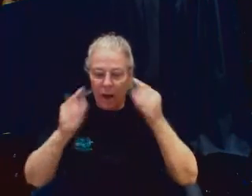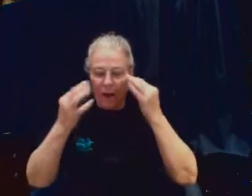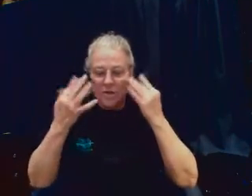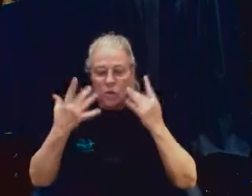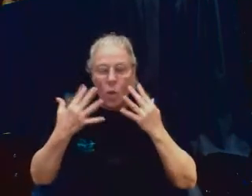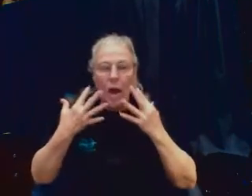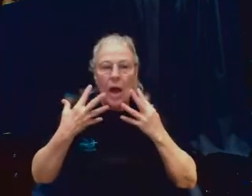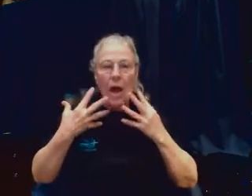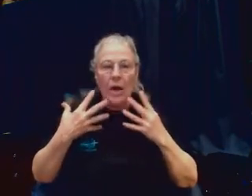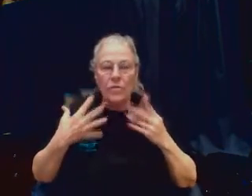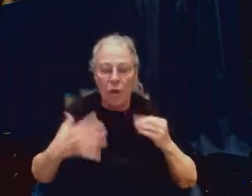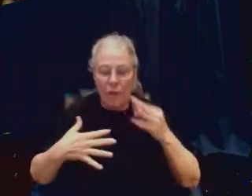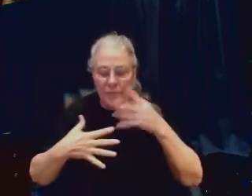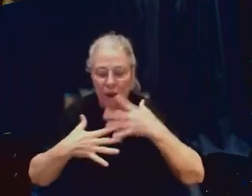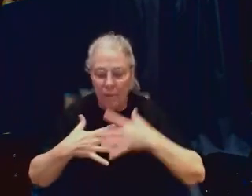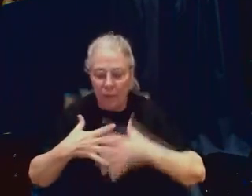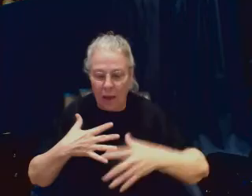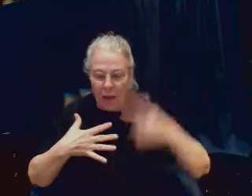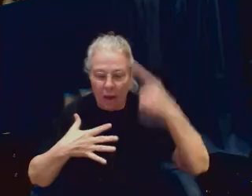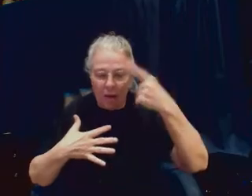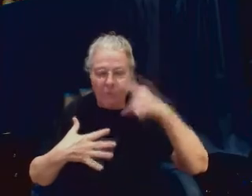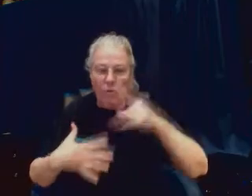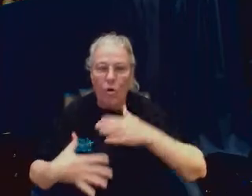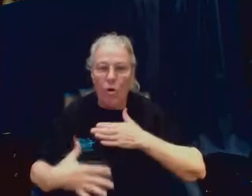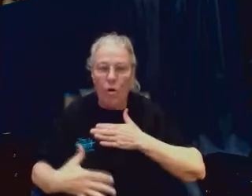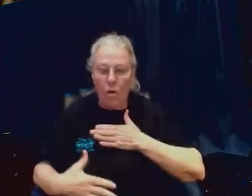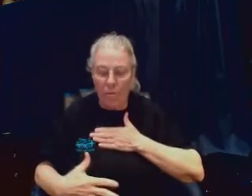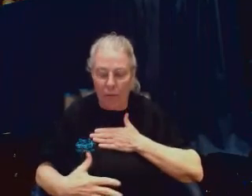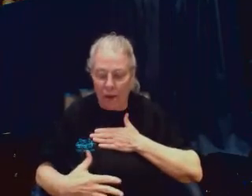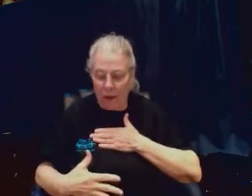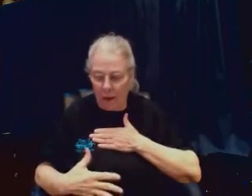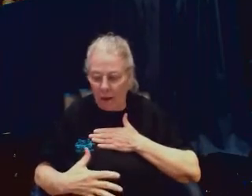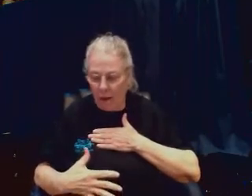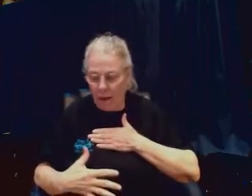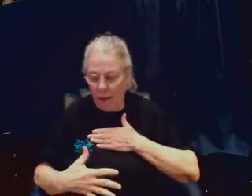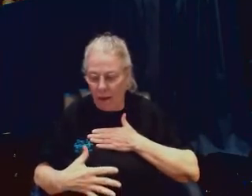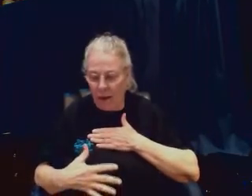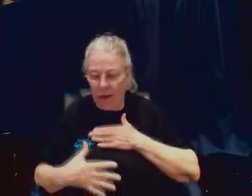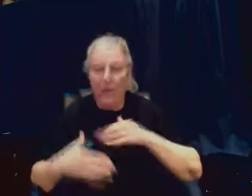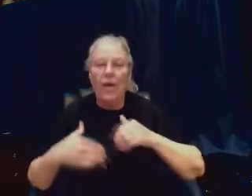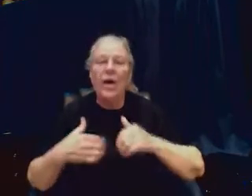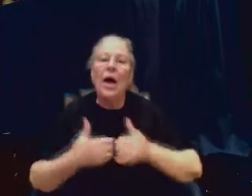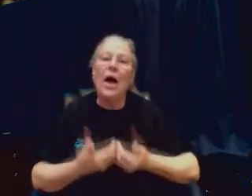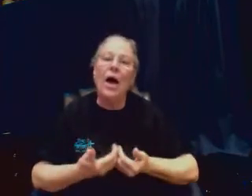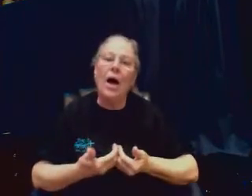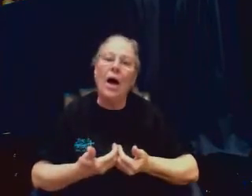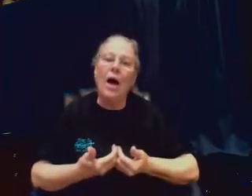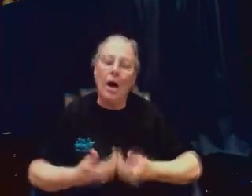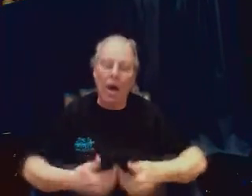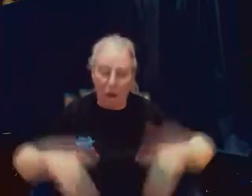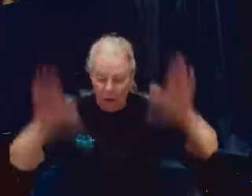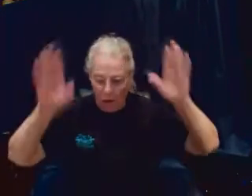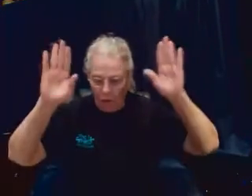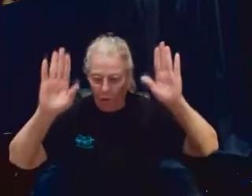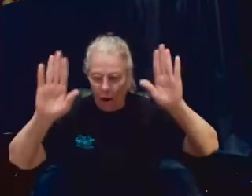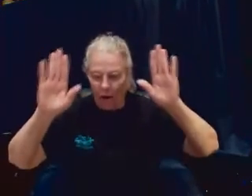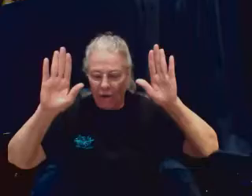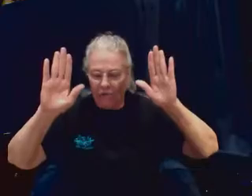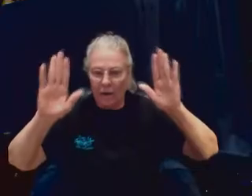but sweat drops of blood for mine. How